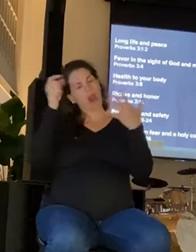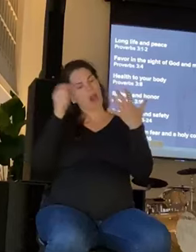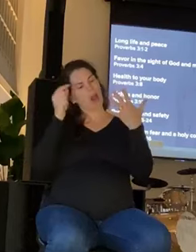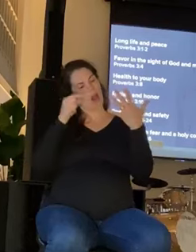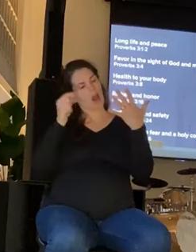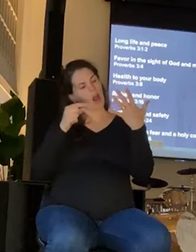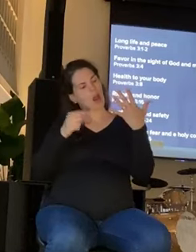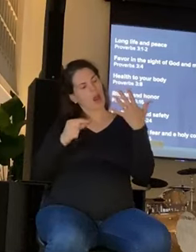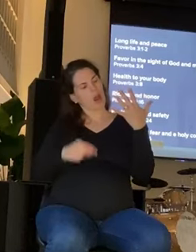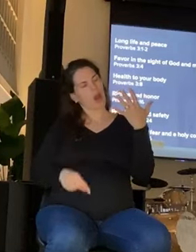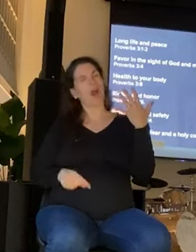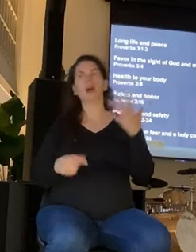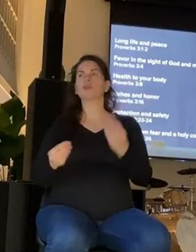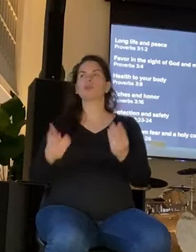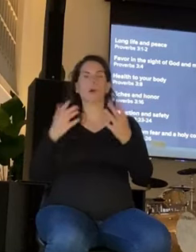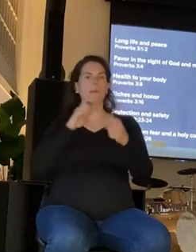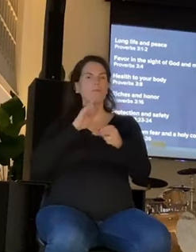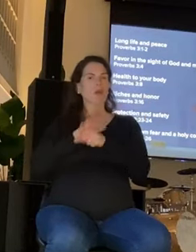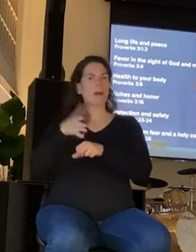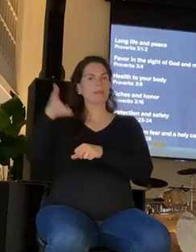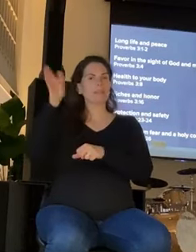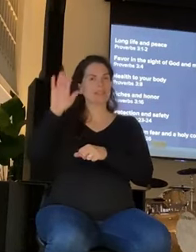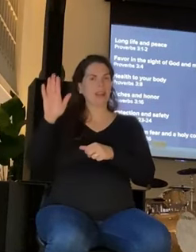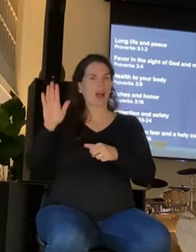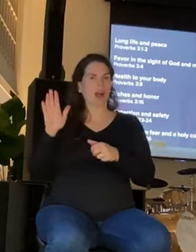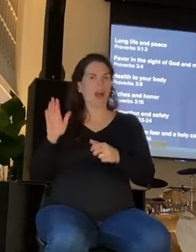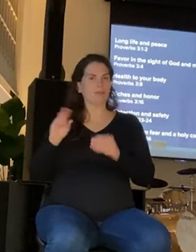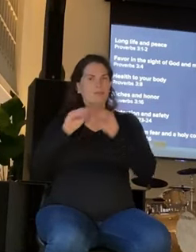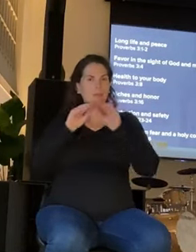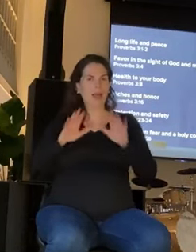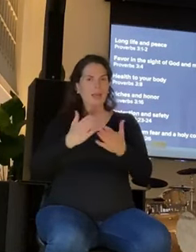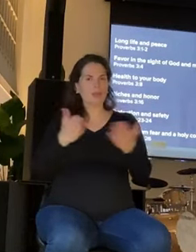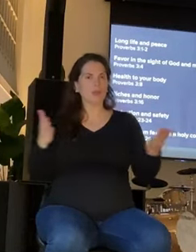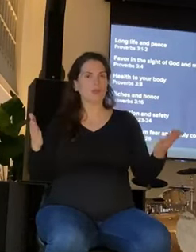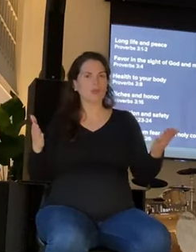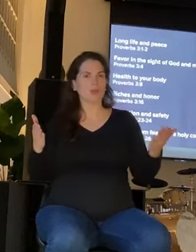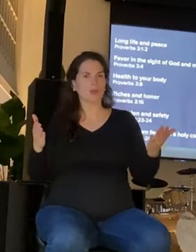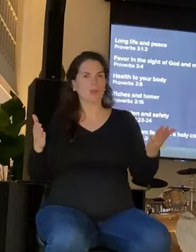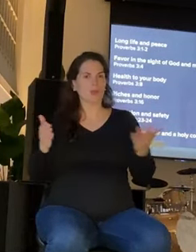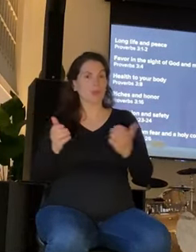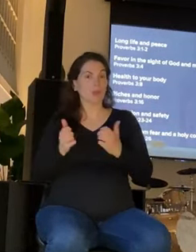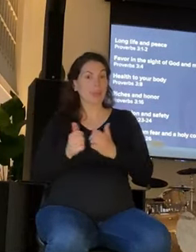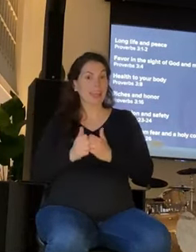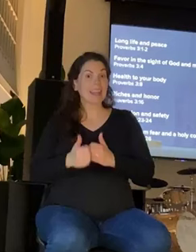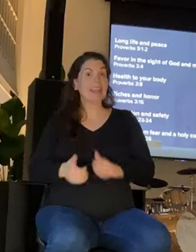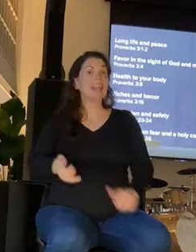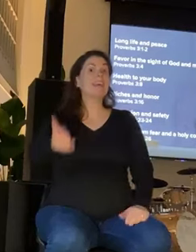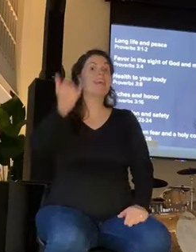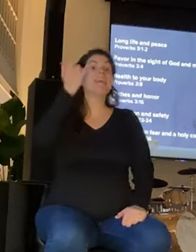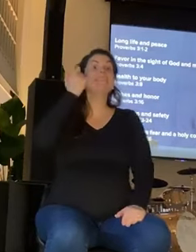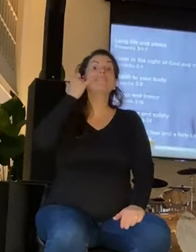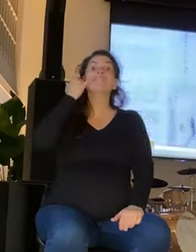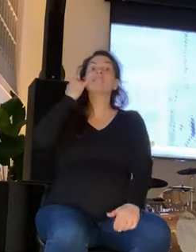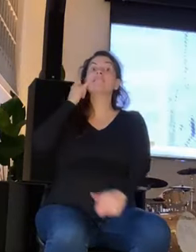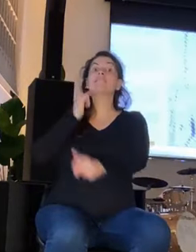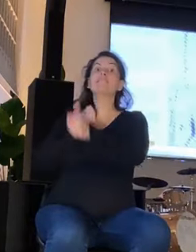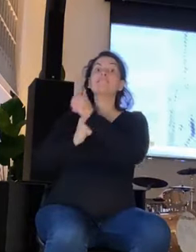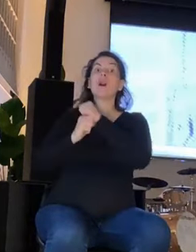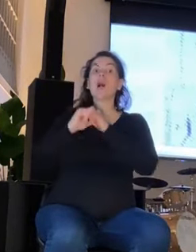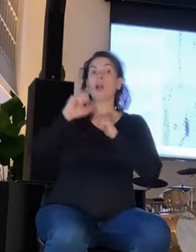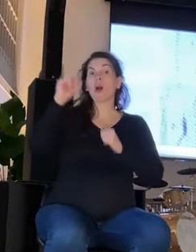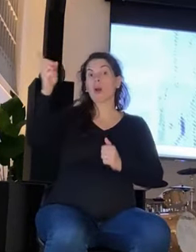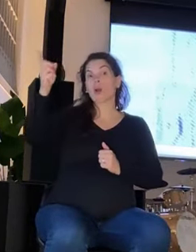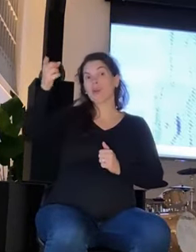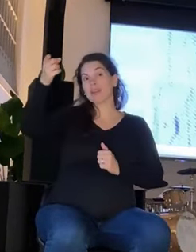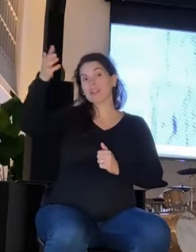so many payouts and promises that God wants to bless your life with when you stay on the path of